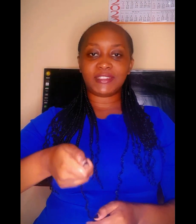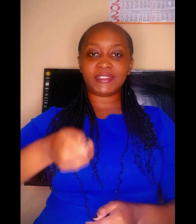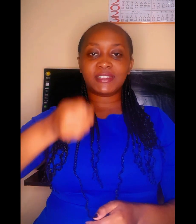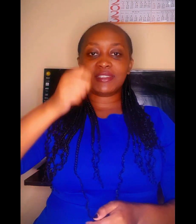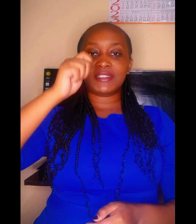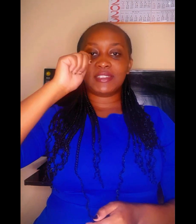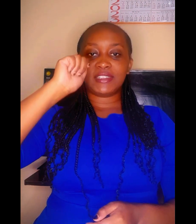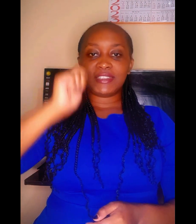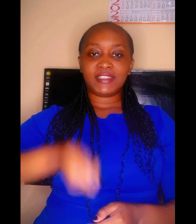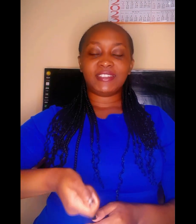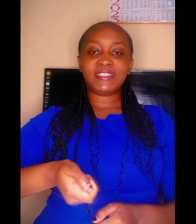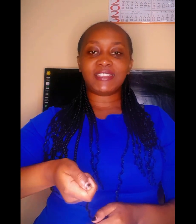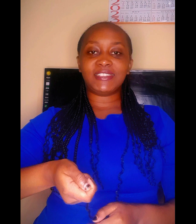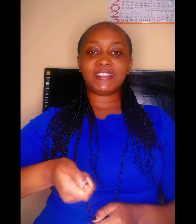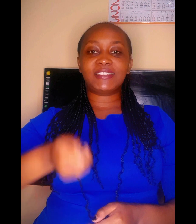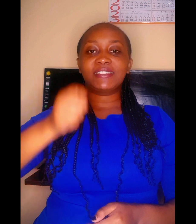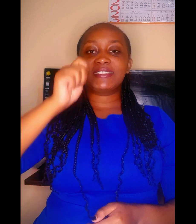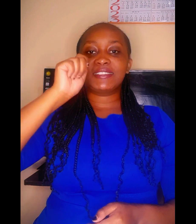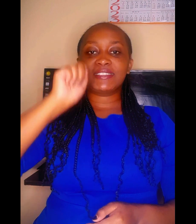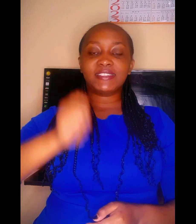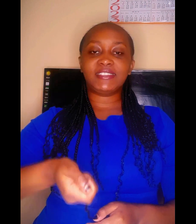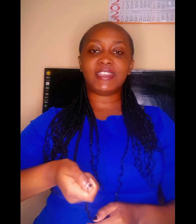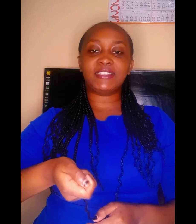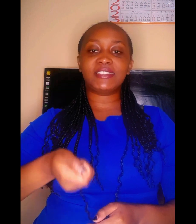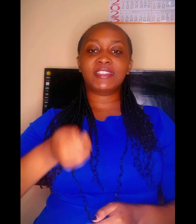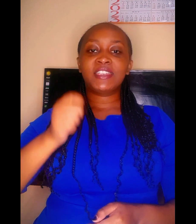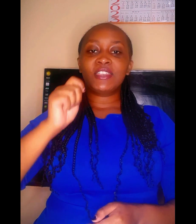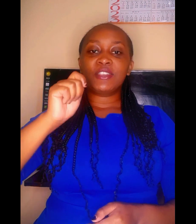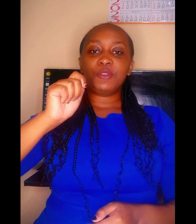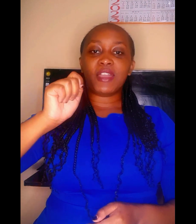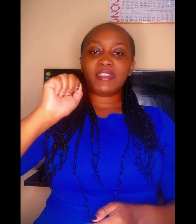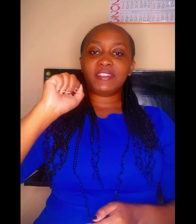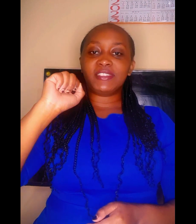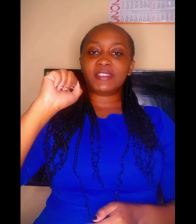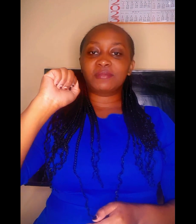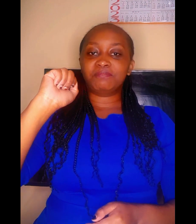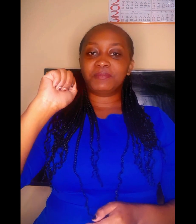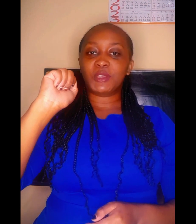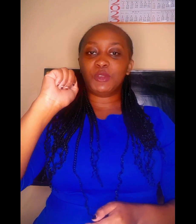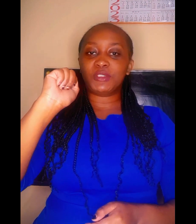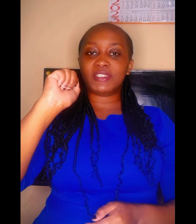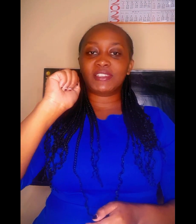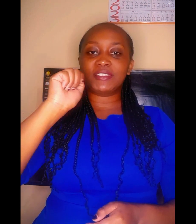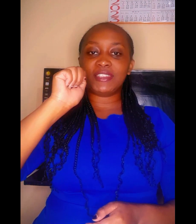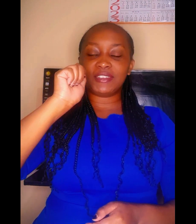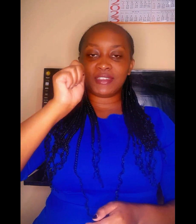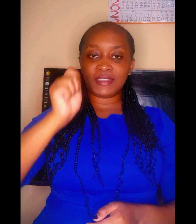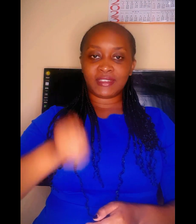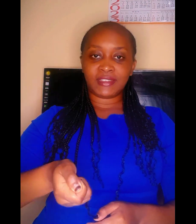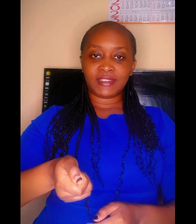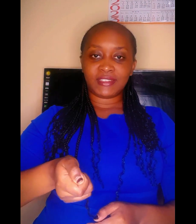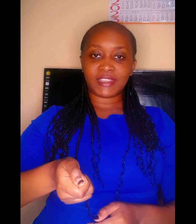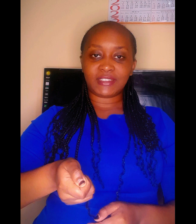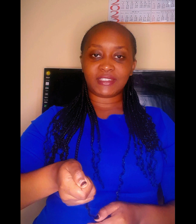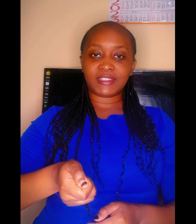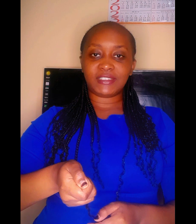Judges, Judges, Judges. Your hand is closed, then Judges. It